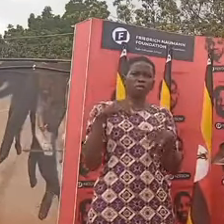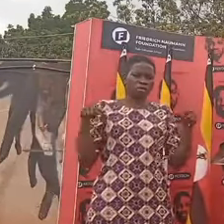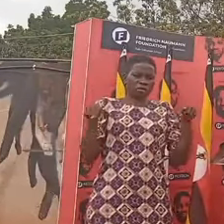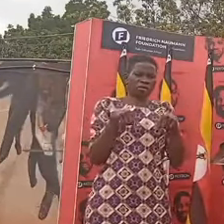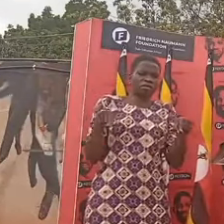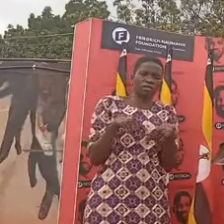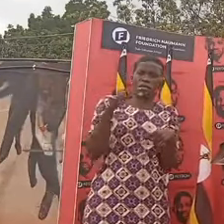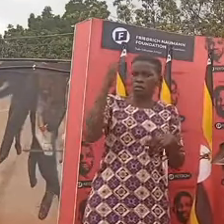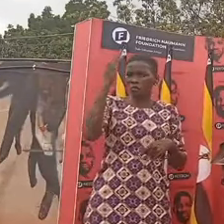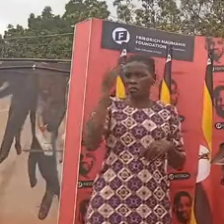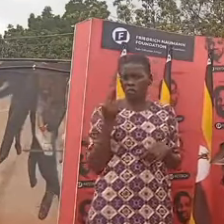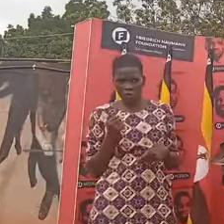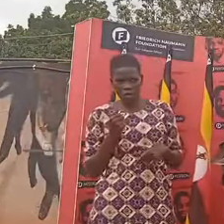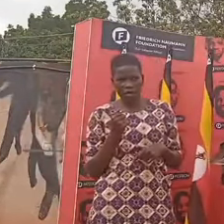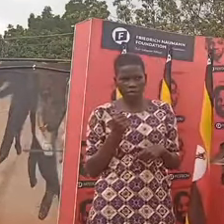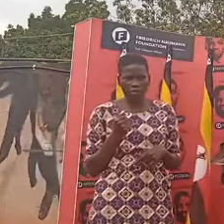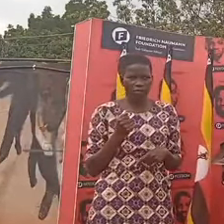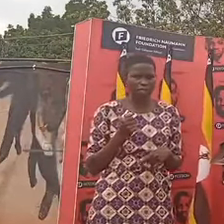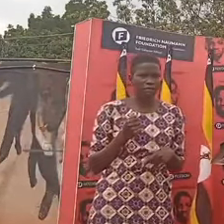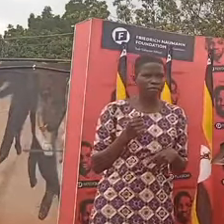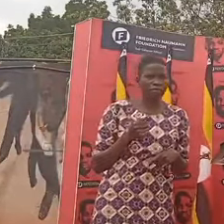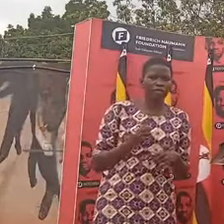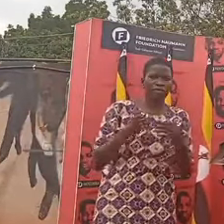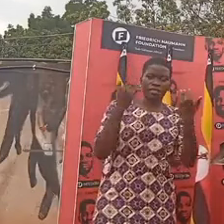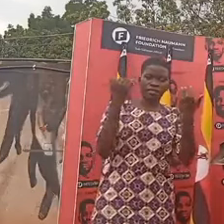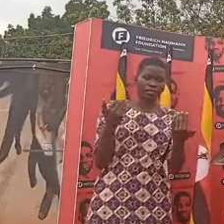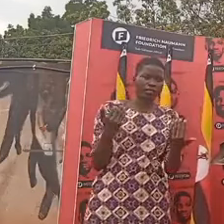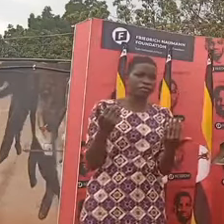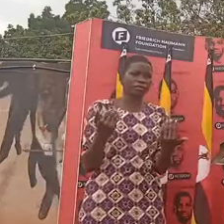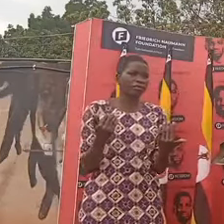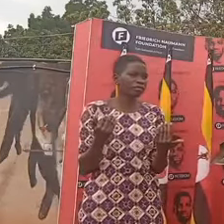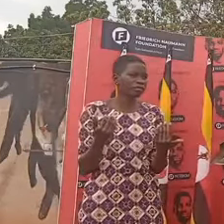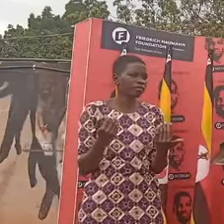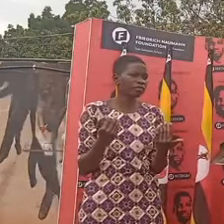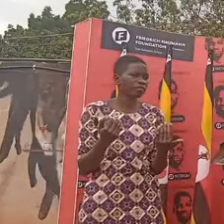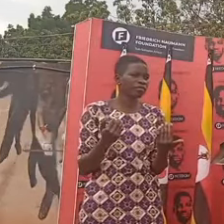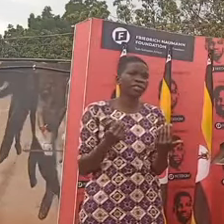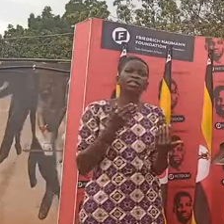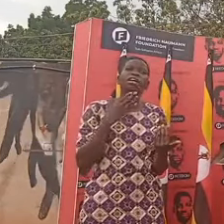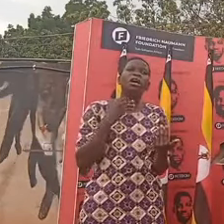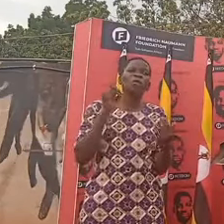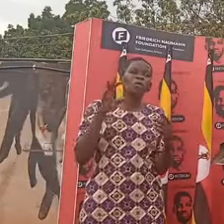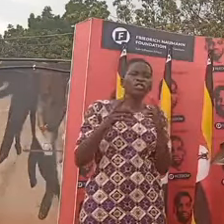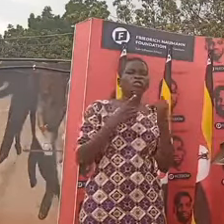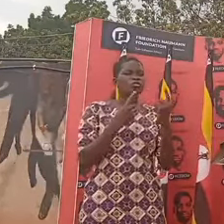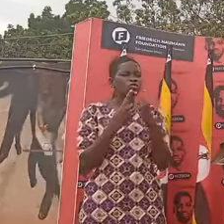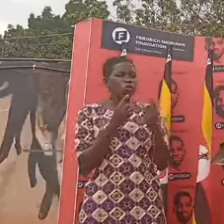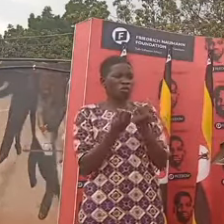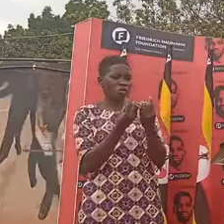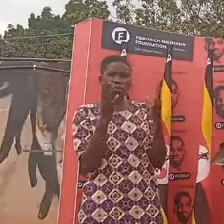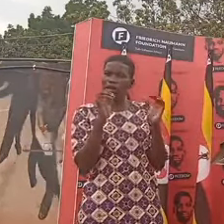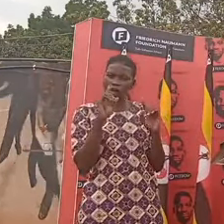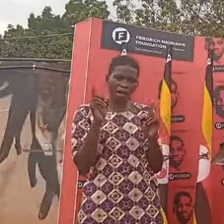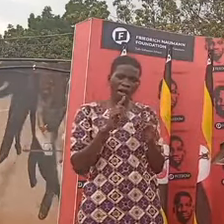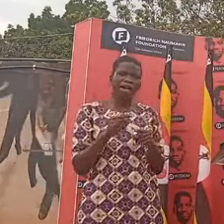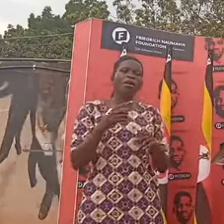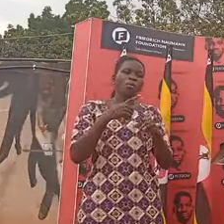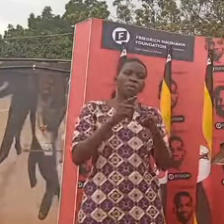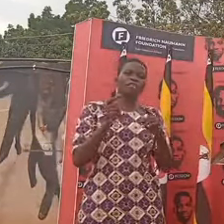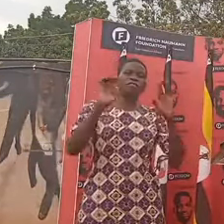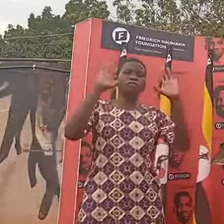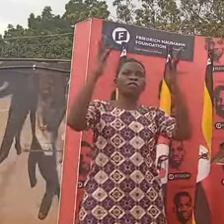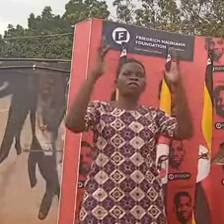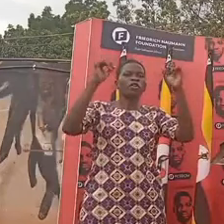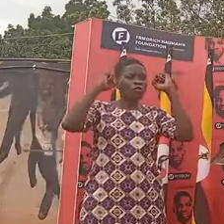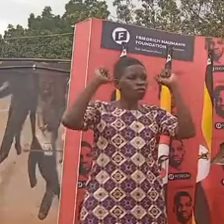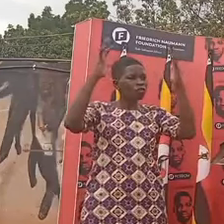kwekiri osigira buki so n'olwekyo saagala nnyo okwogera bingi naye kikulu tugamba nti obuwanguzi buli gye tuli